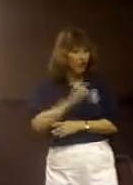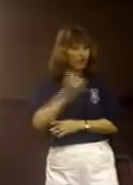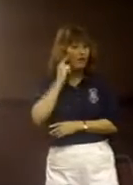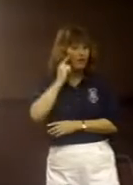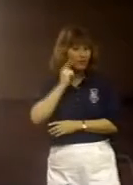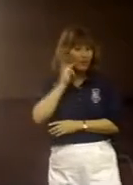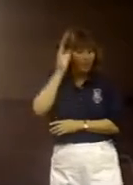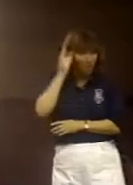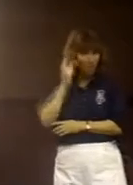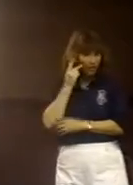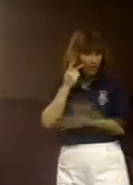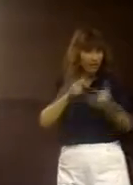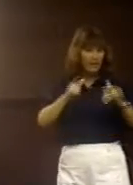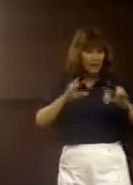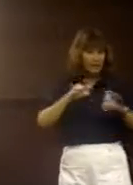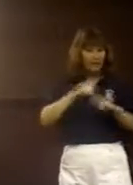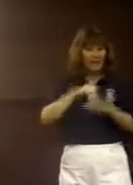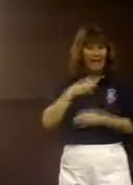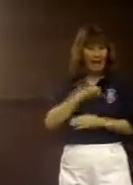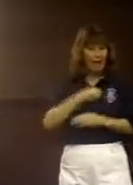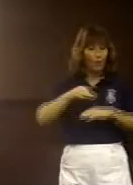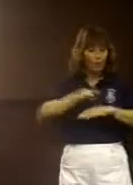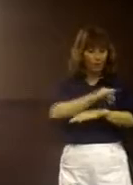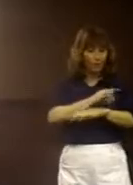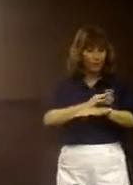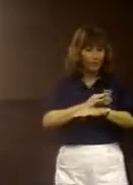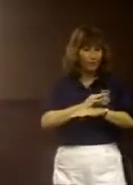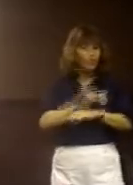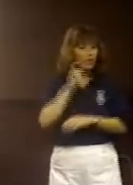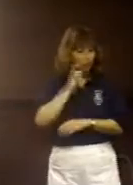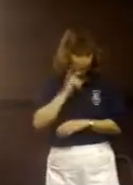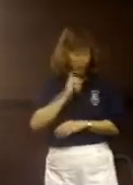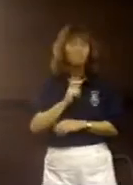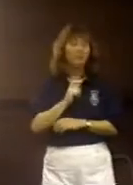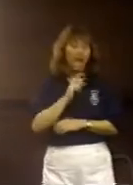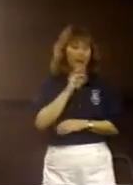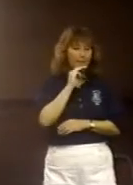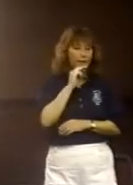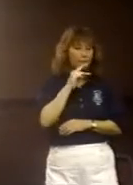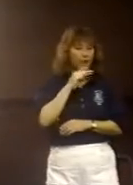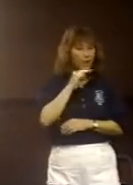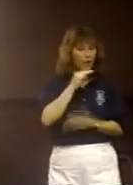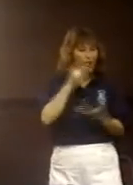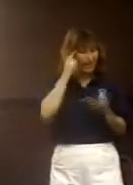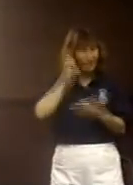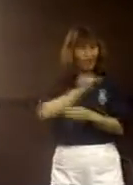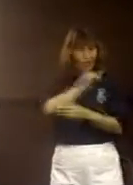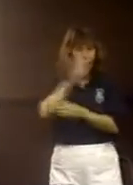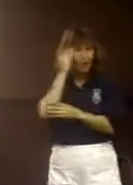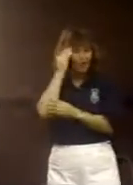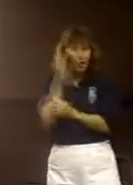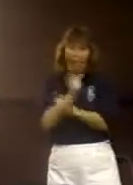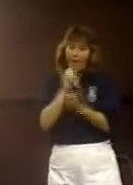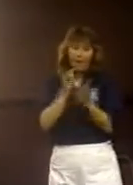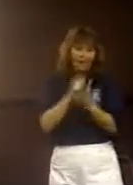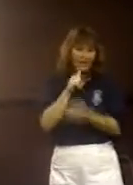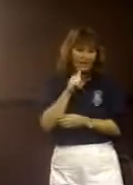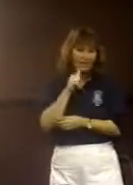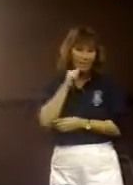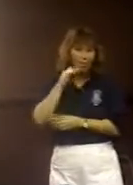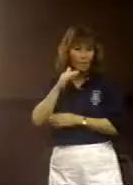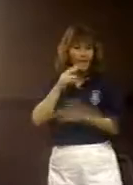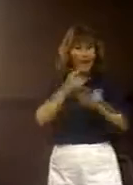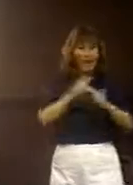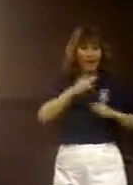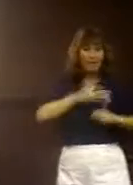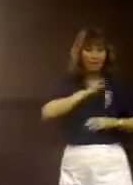deaf parents. She's a linguist in our field, and Mary Pat Moeller, who I think you all know. I love this woman. I named my